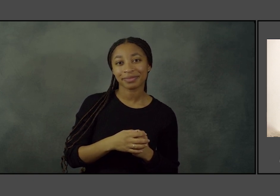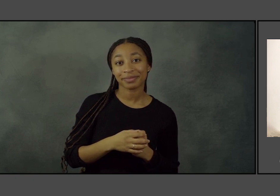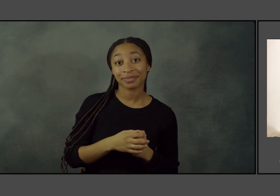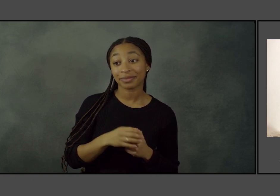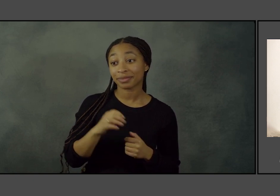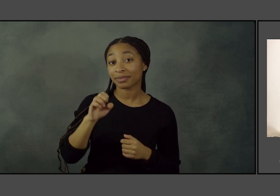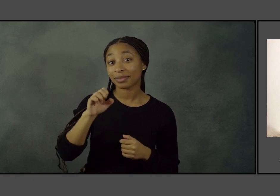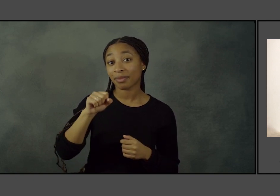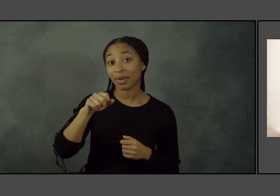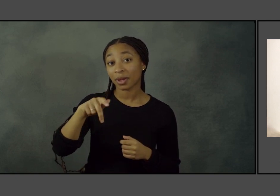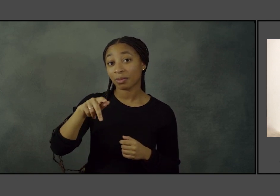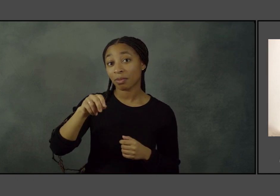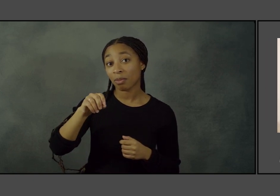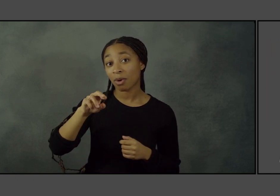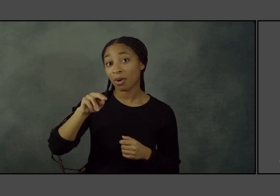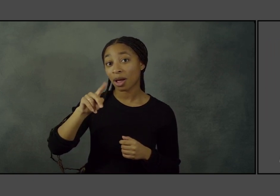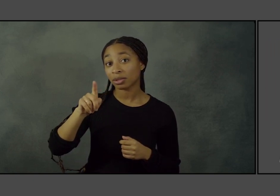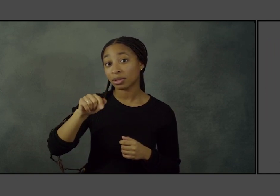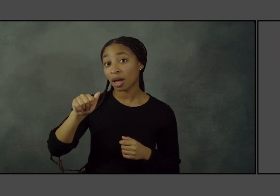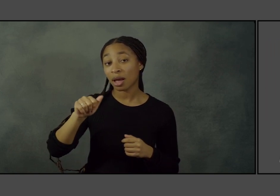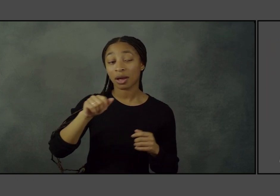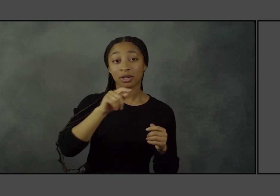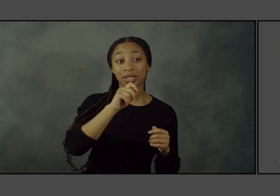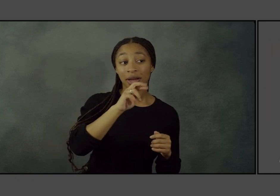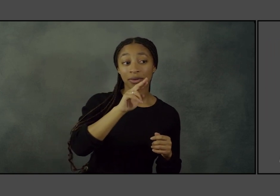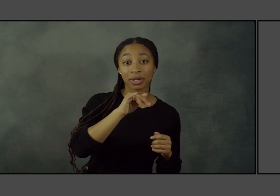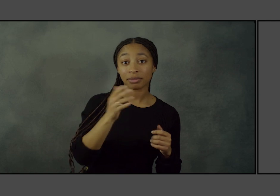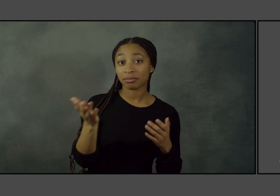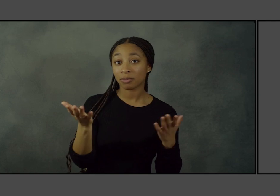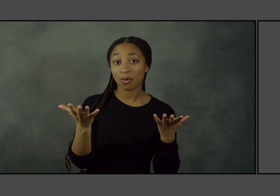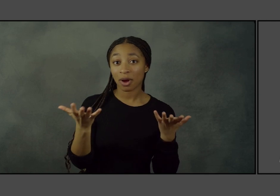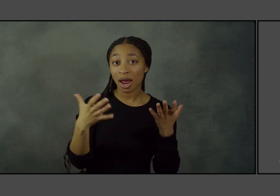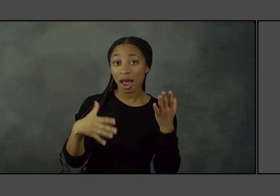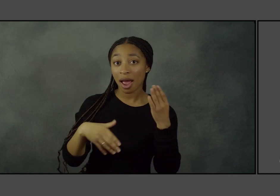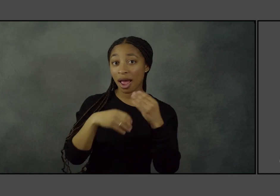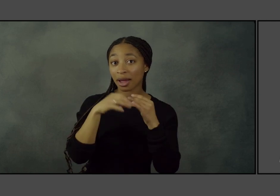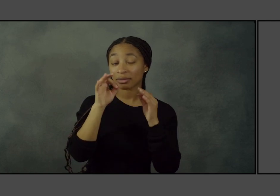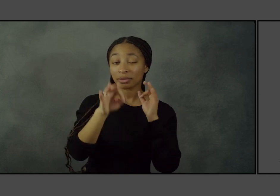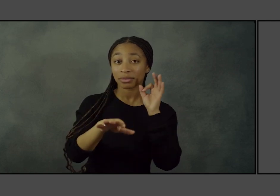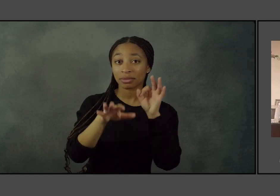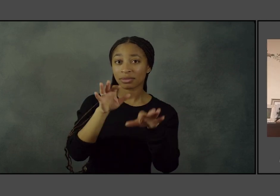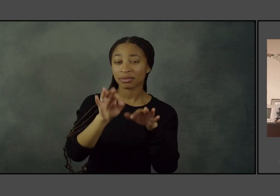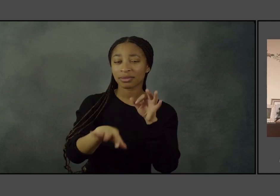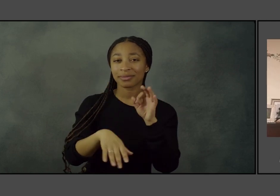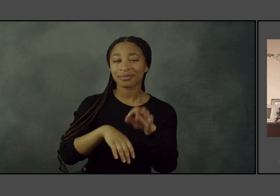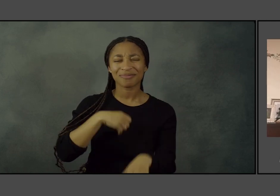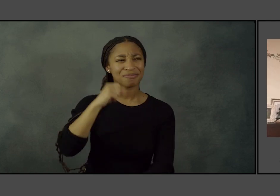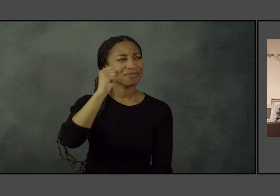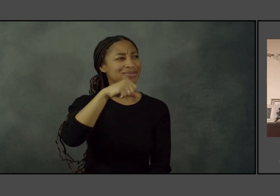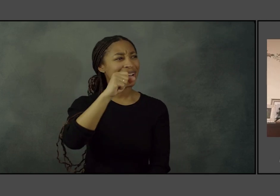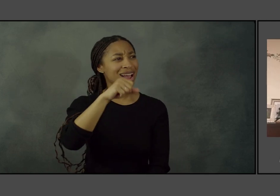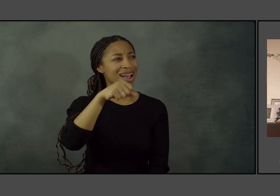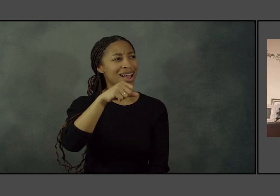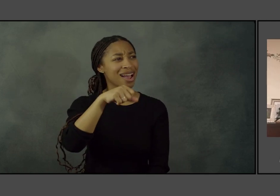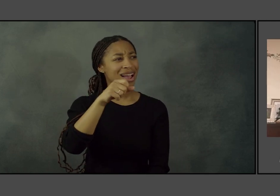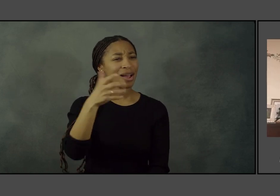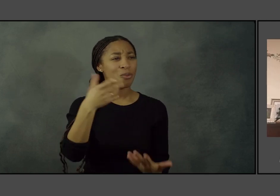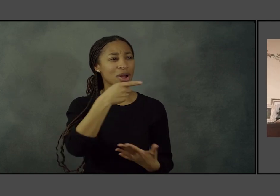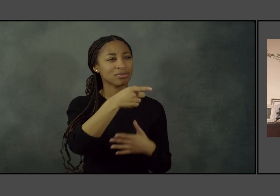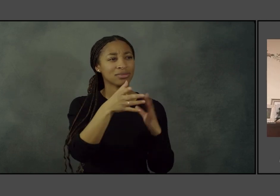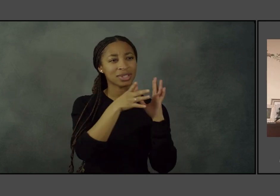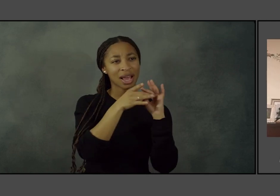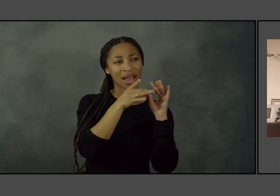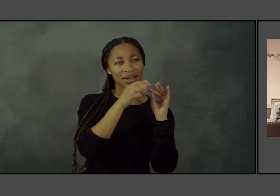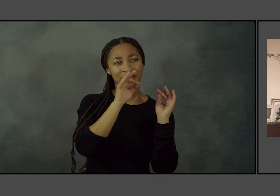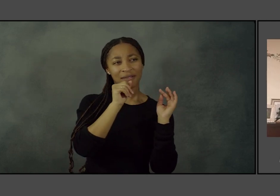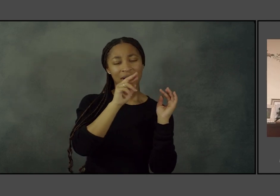add? Yes, I would like to piggyback on what Farah said before about the place of